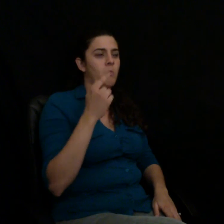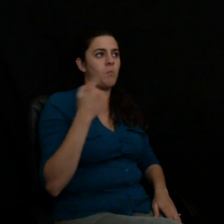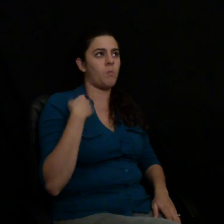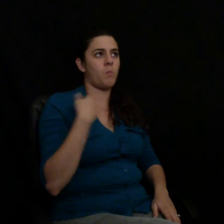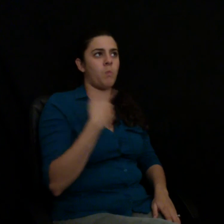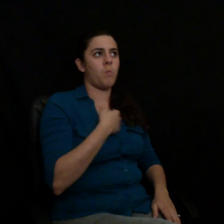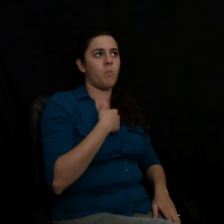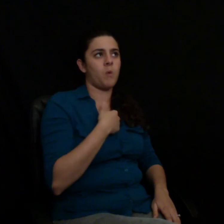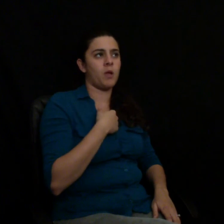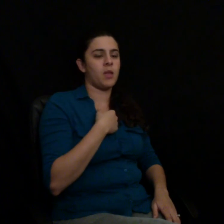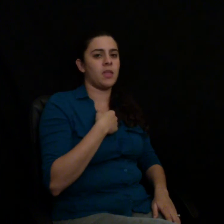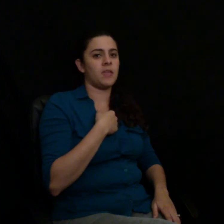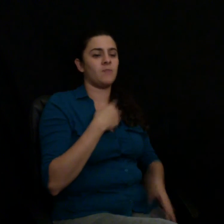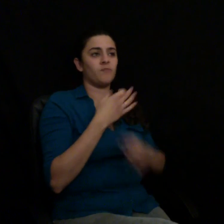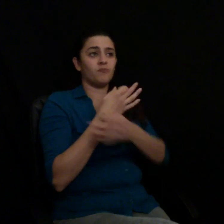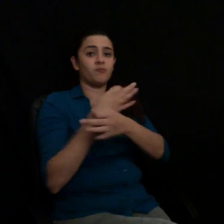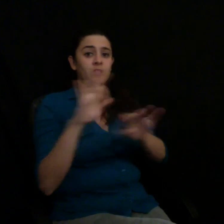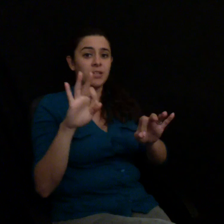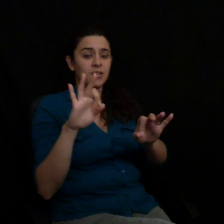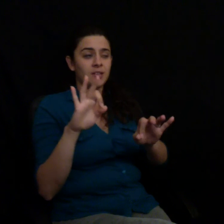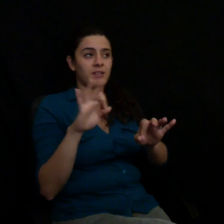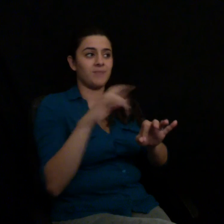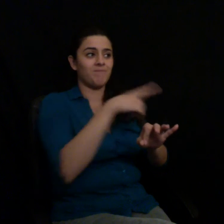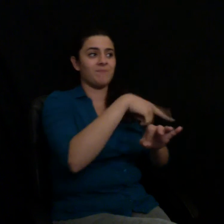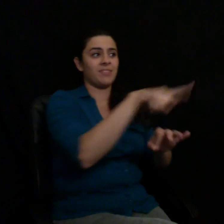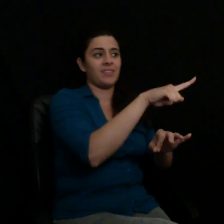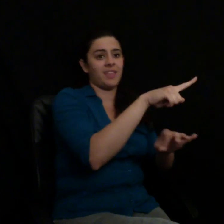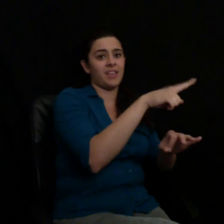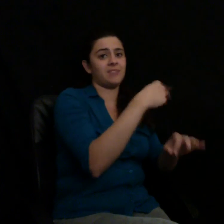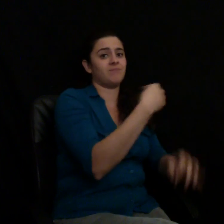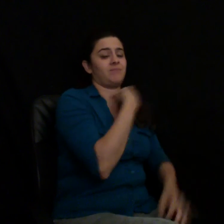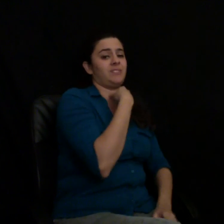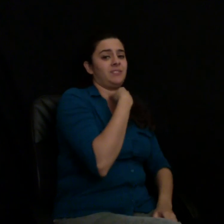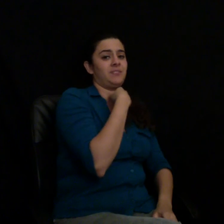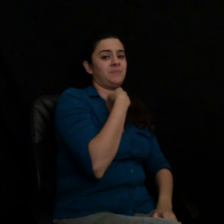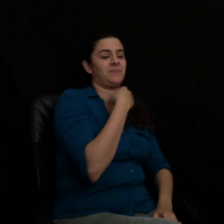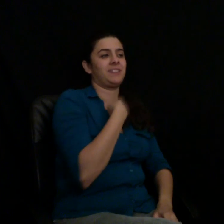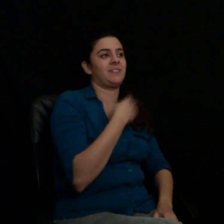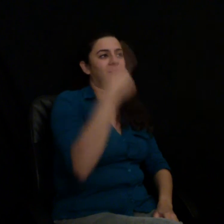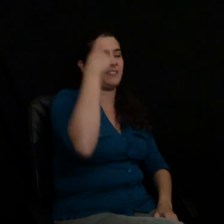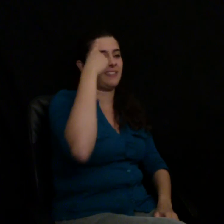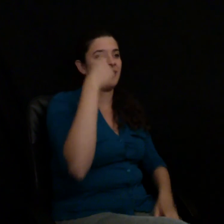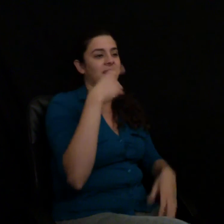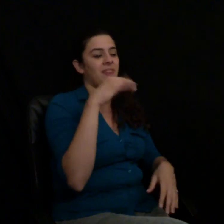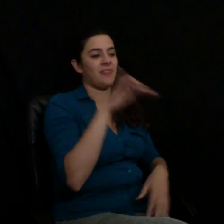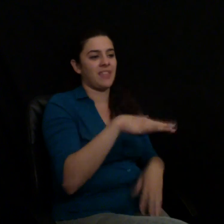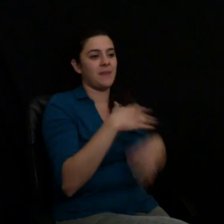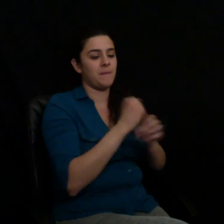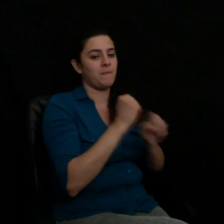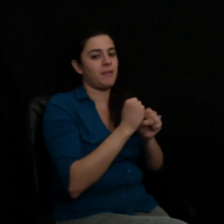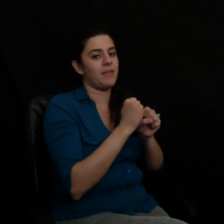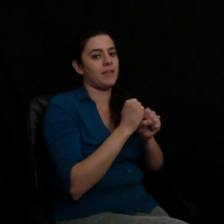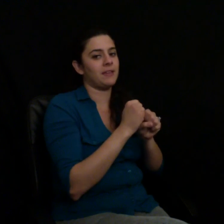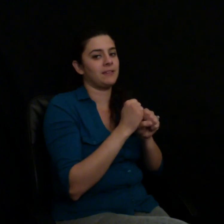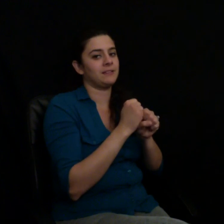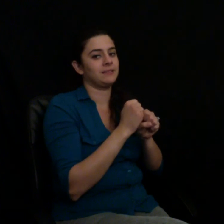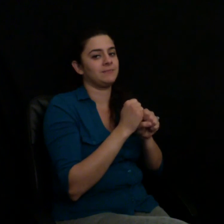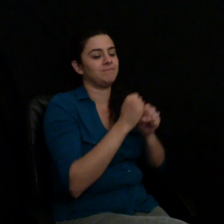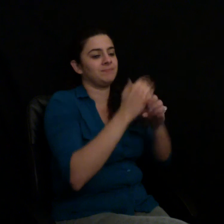tied down. And I think that creates a deep divide, and it causes a lot of people to view us